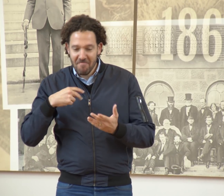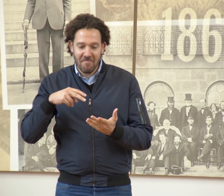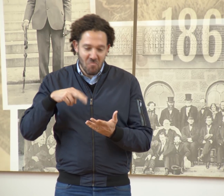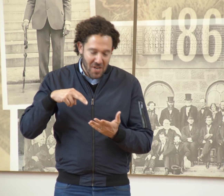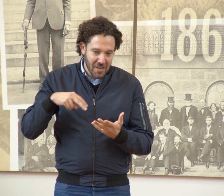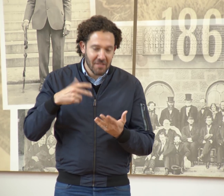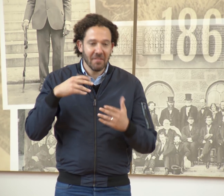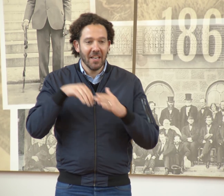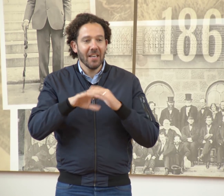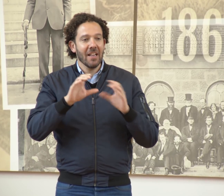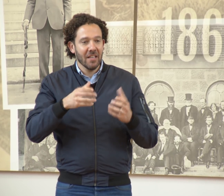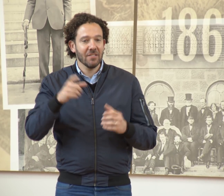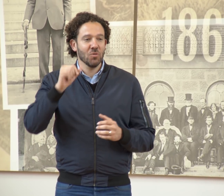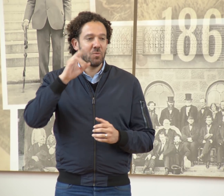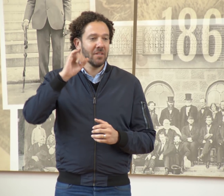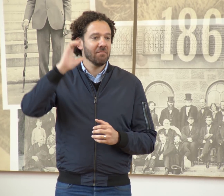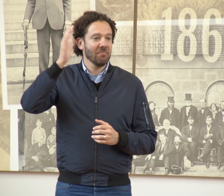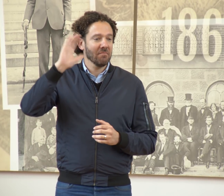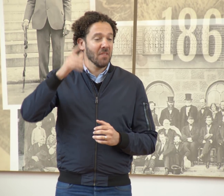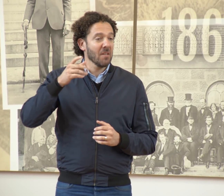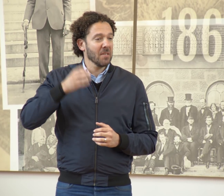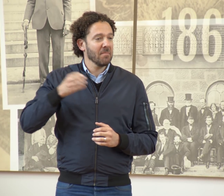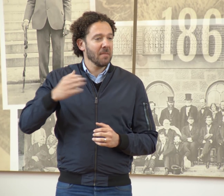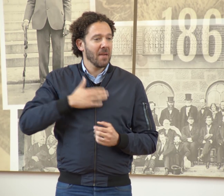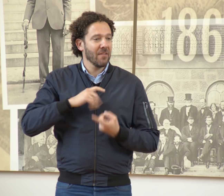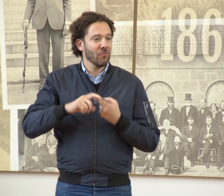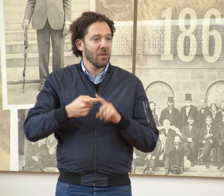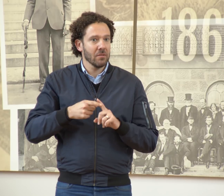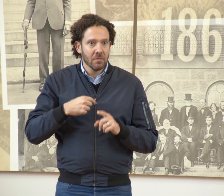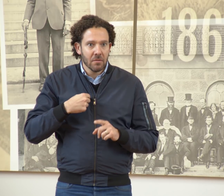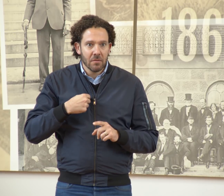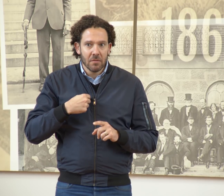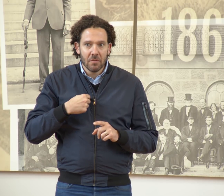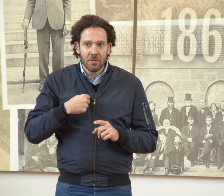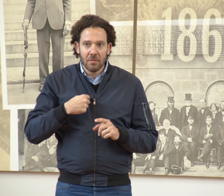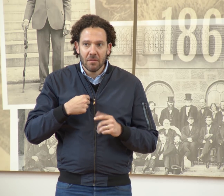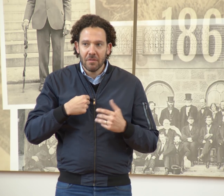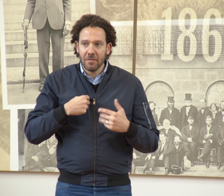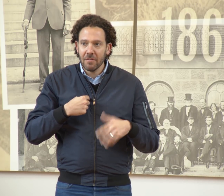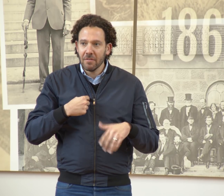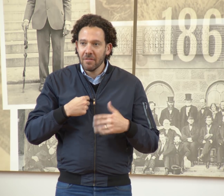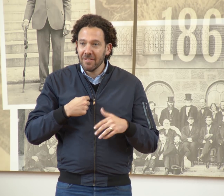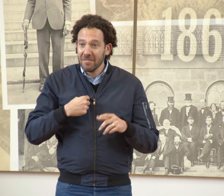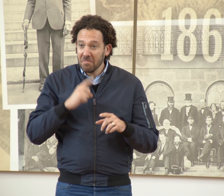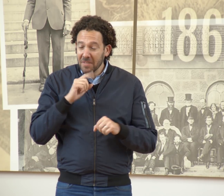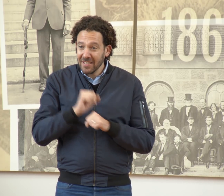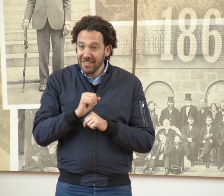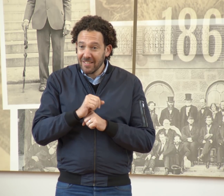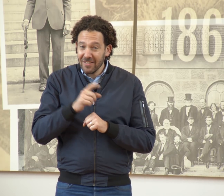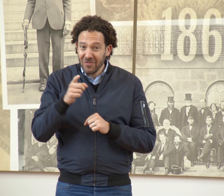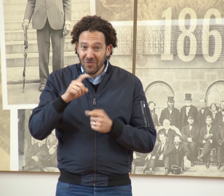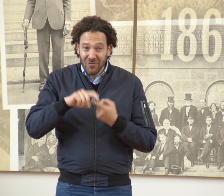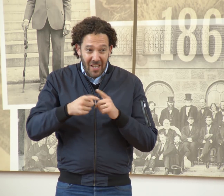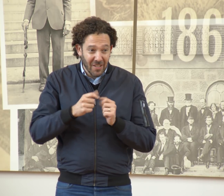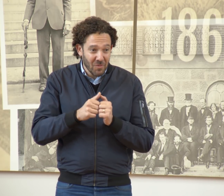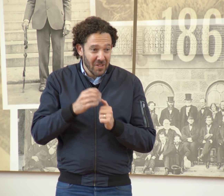I bought the books for that class, and she mentioned that Bernard Bragg was her friend. And I